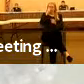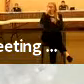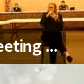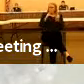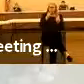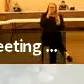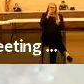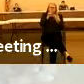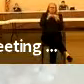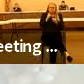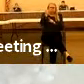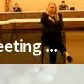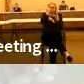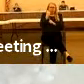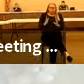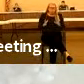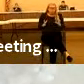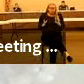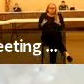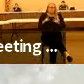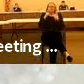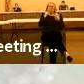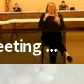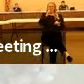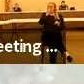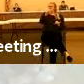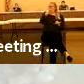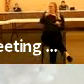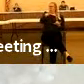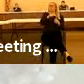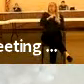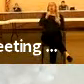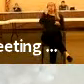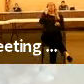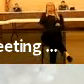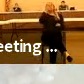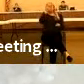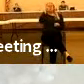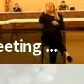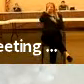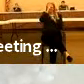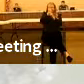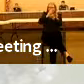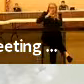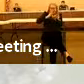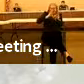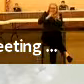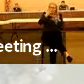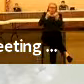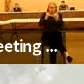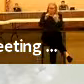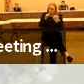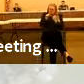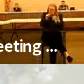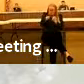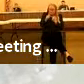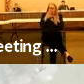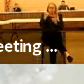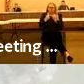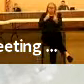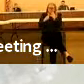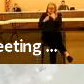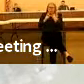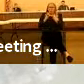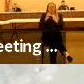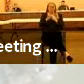and they are monitoring it closely. And certainly if it is needed, either from a volume or from a safety point, is going to